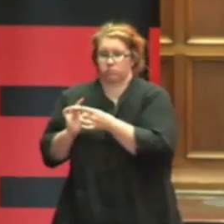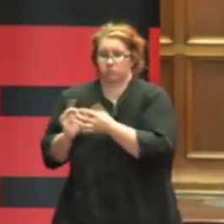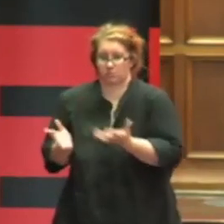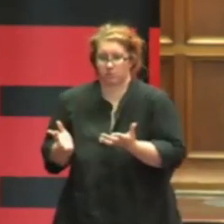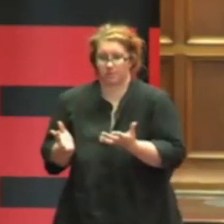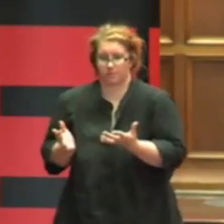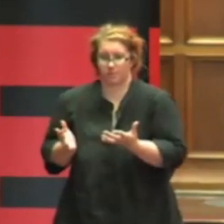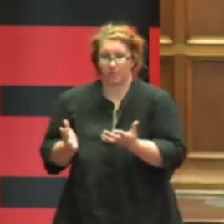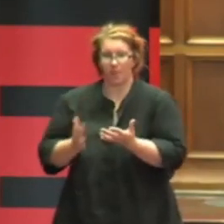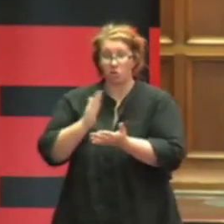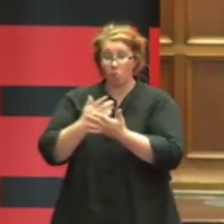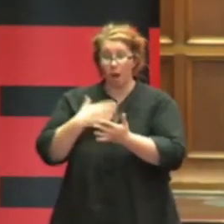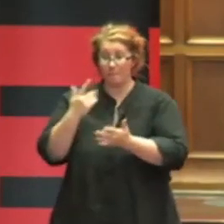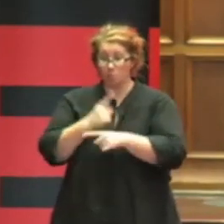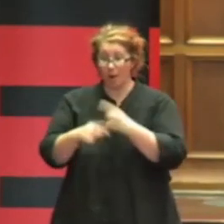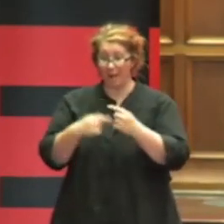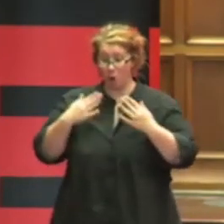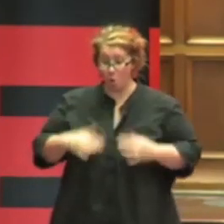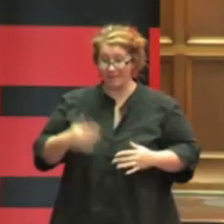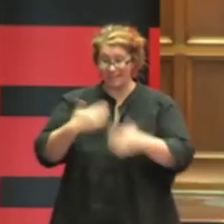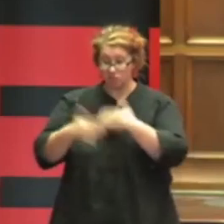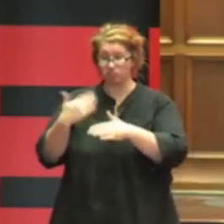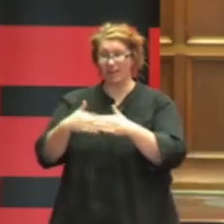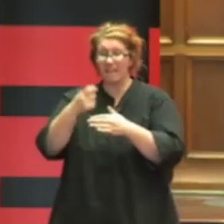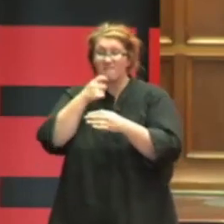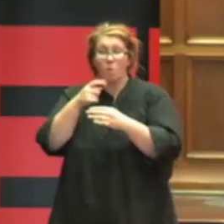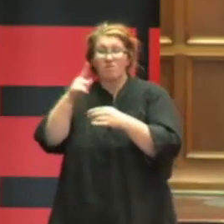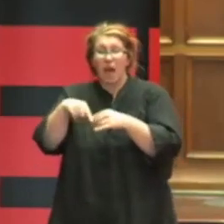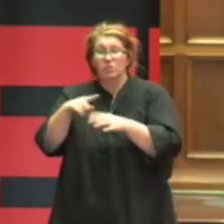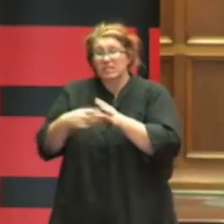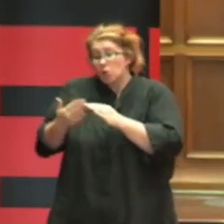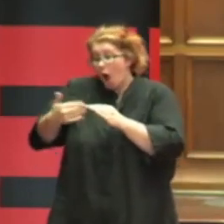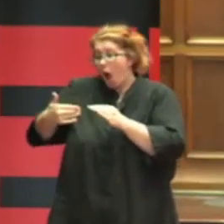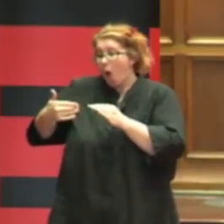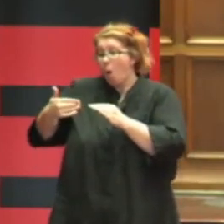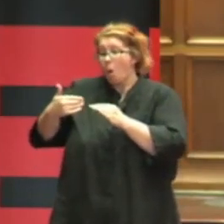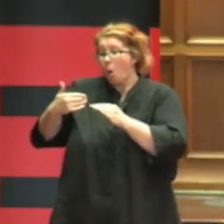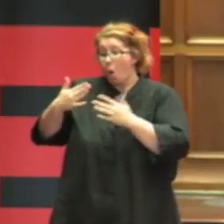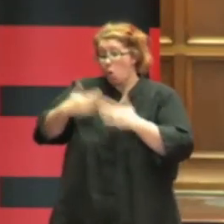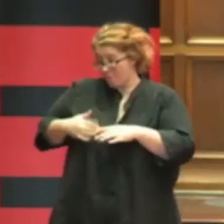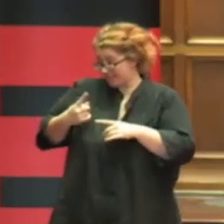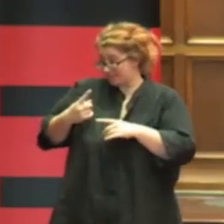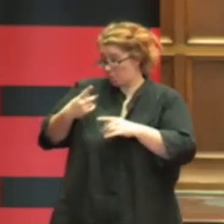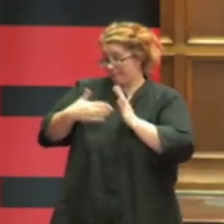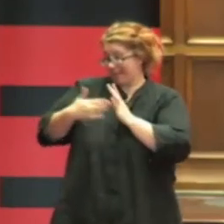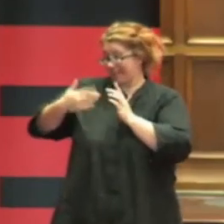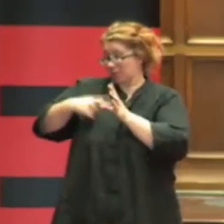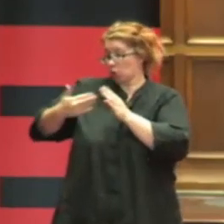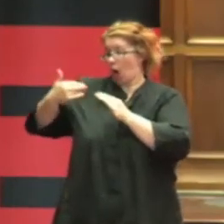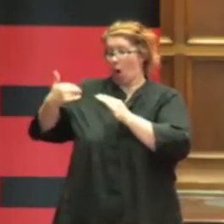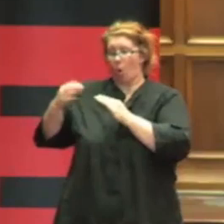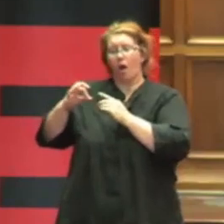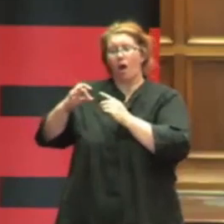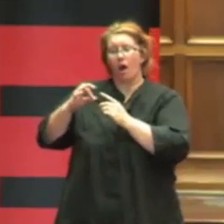mean human history a few thousand years ago, or even human prehistory a few million years ago. I'm talking about